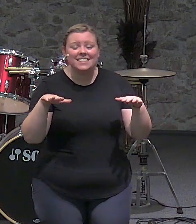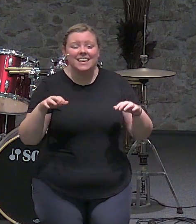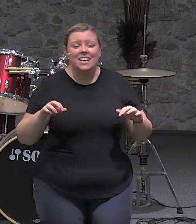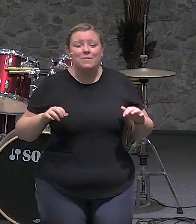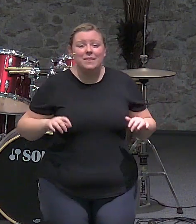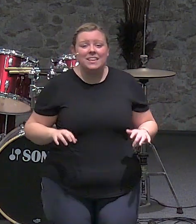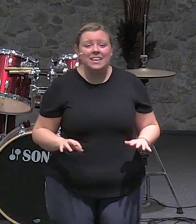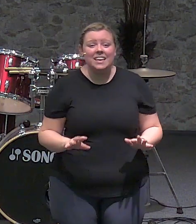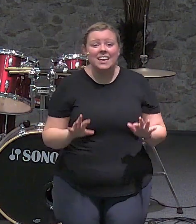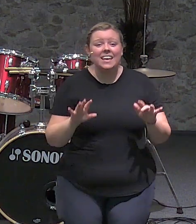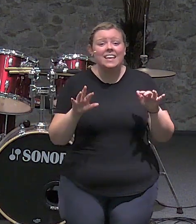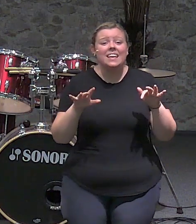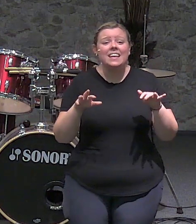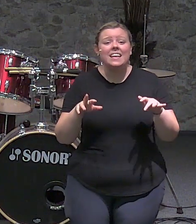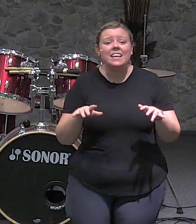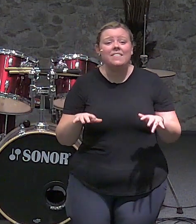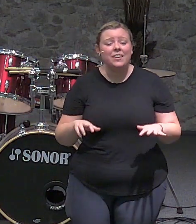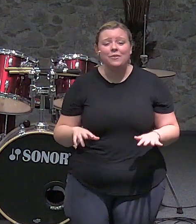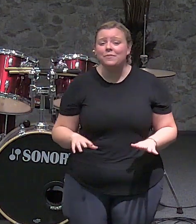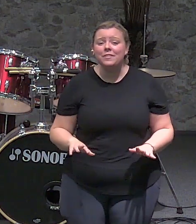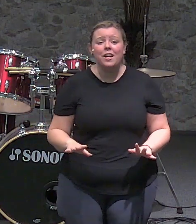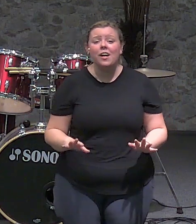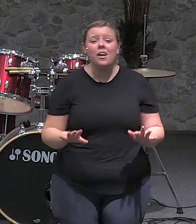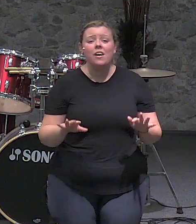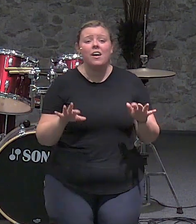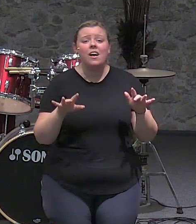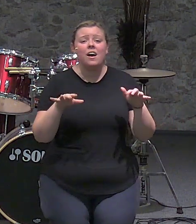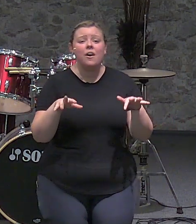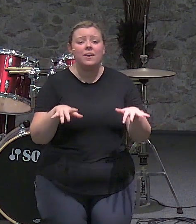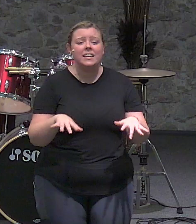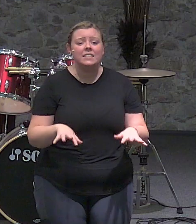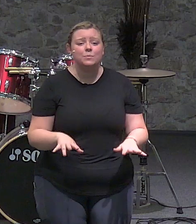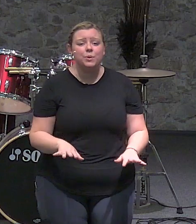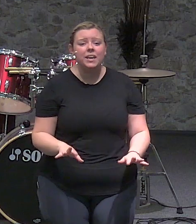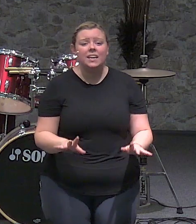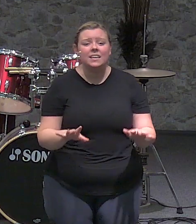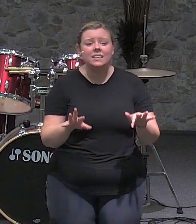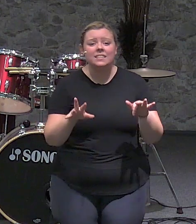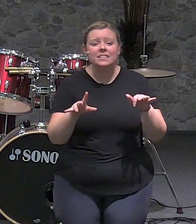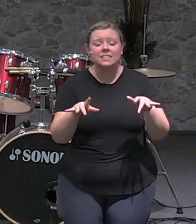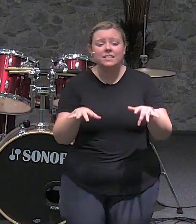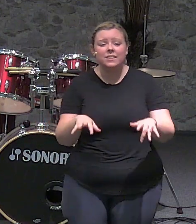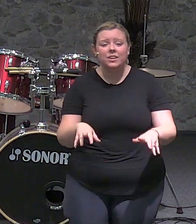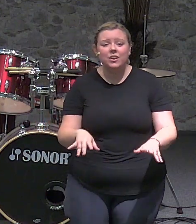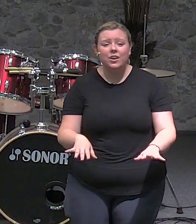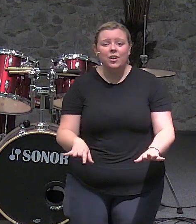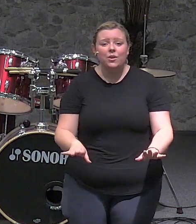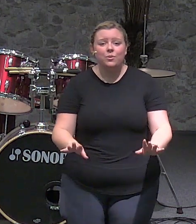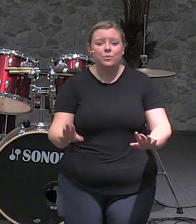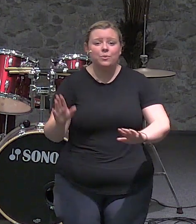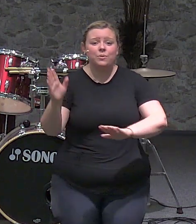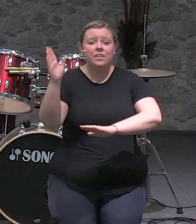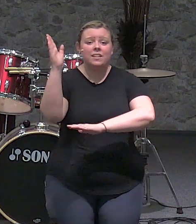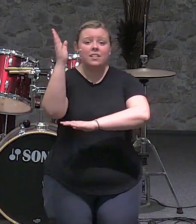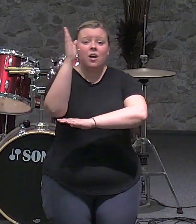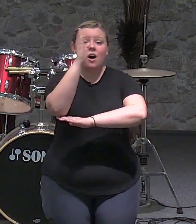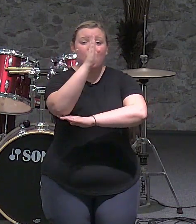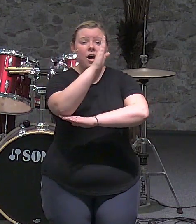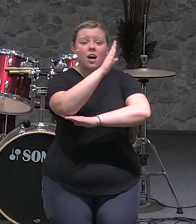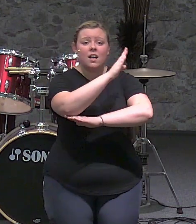wilderness, let he give you flowing springs. Through